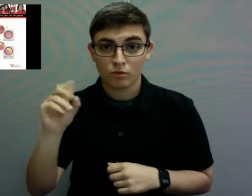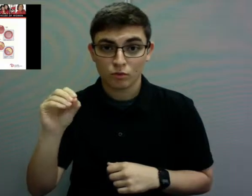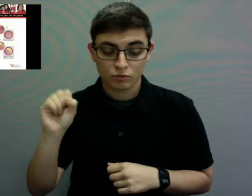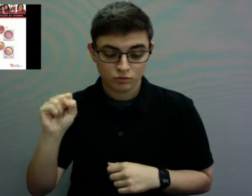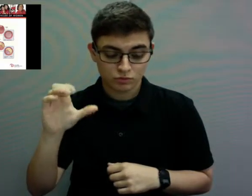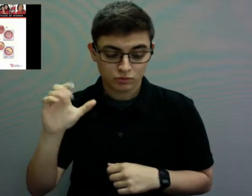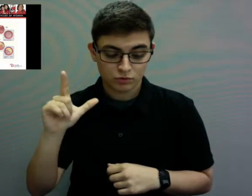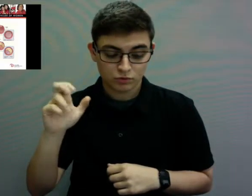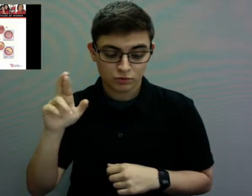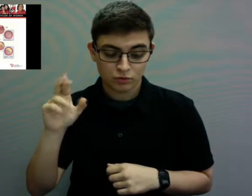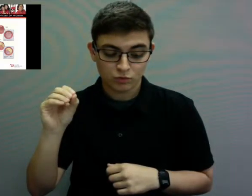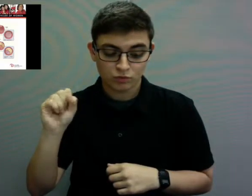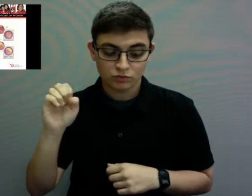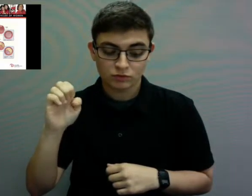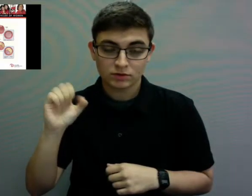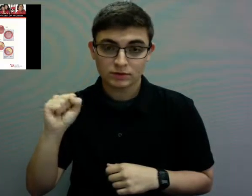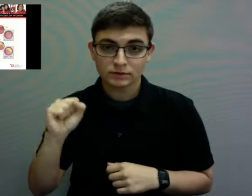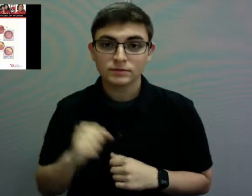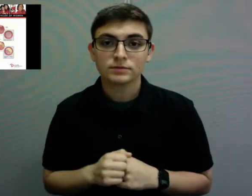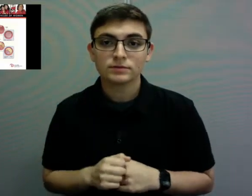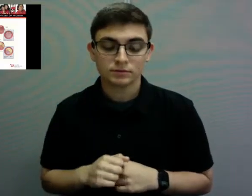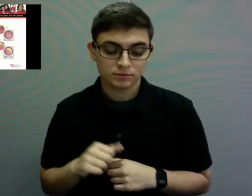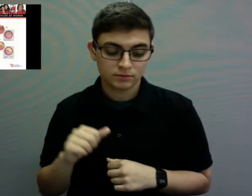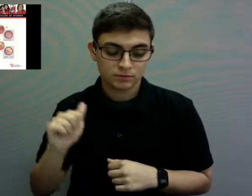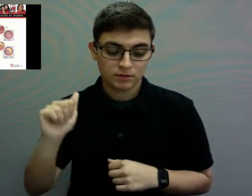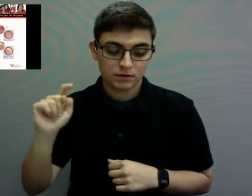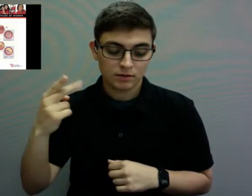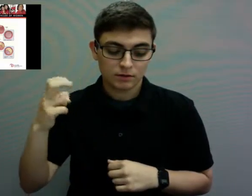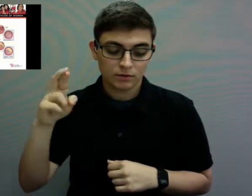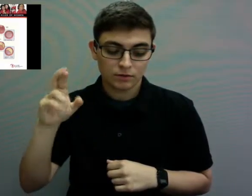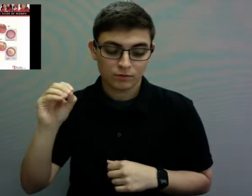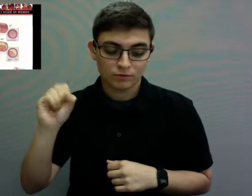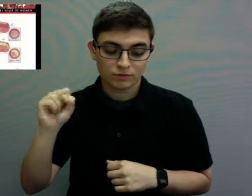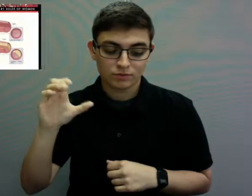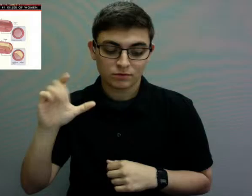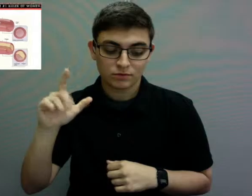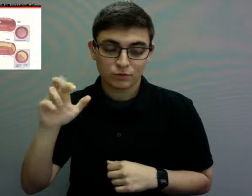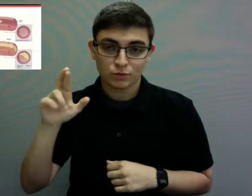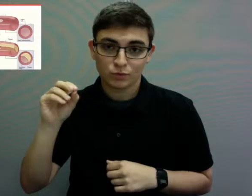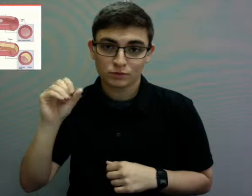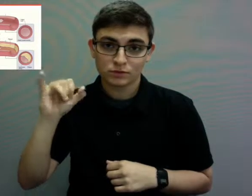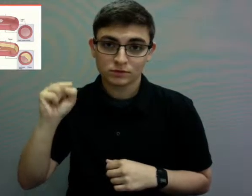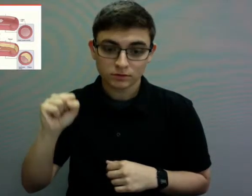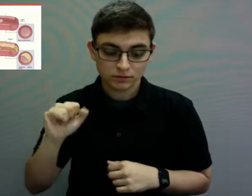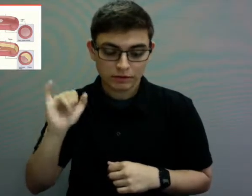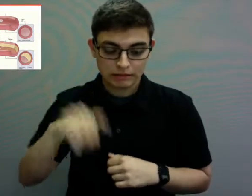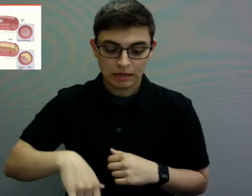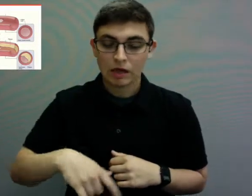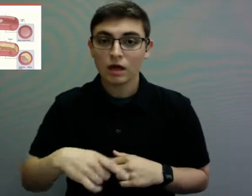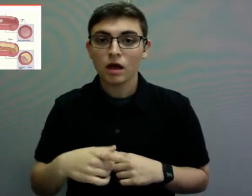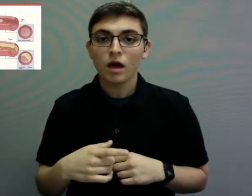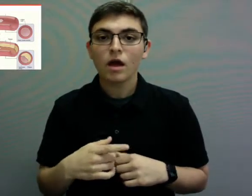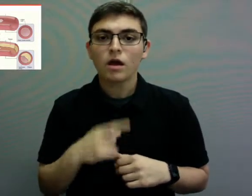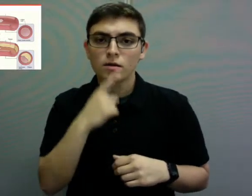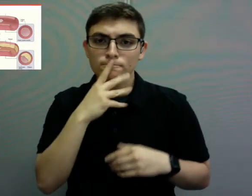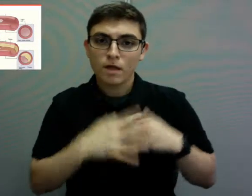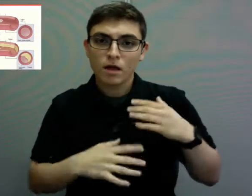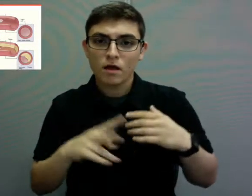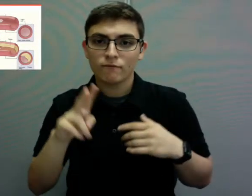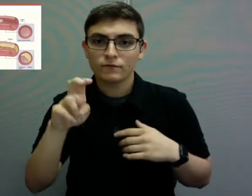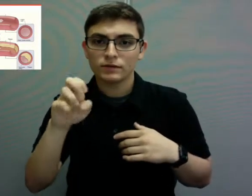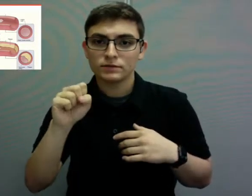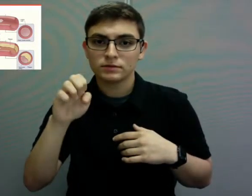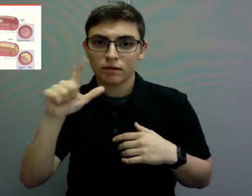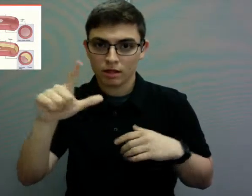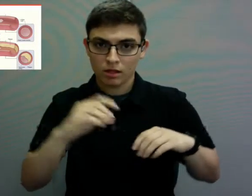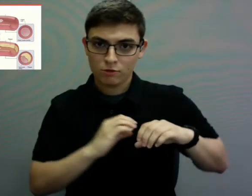your arteries and it limits the flow of oxygen-rich blood to your organs. So if you can see in the top picture, this is your blood